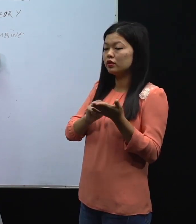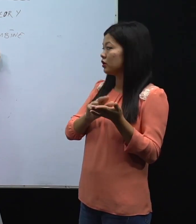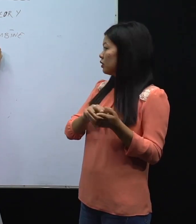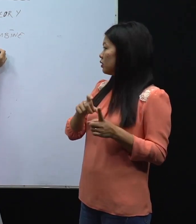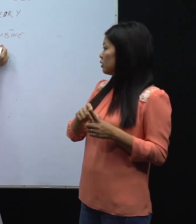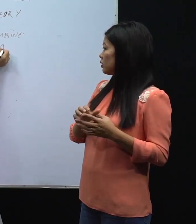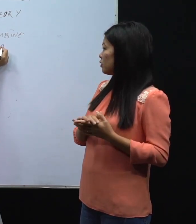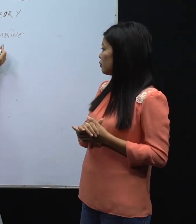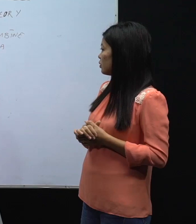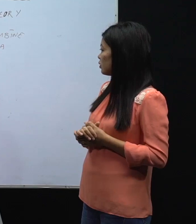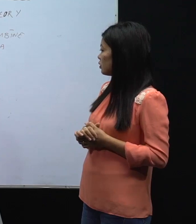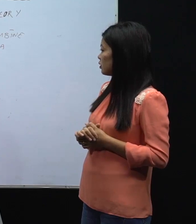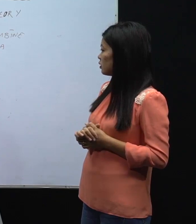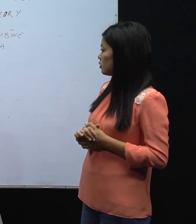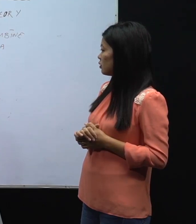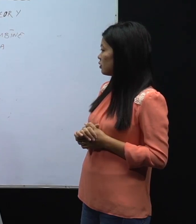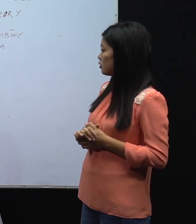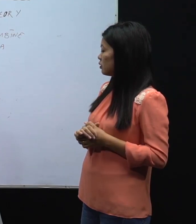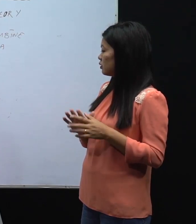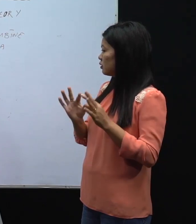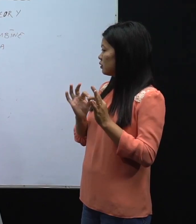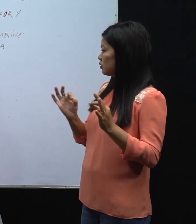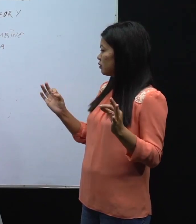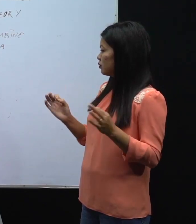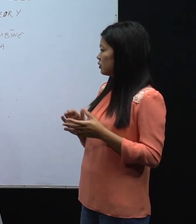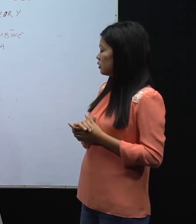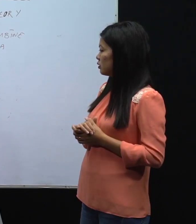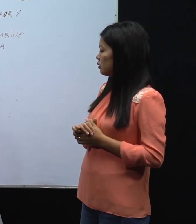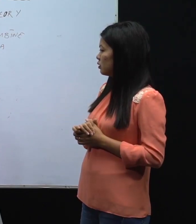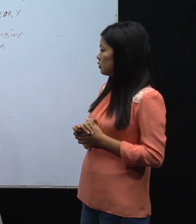in a simple